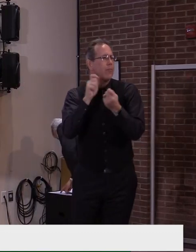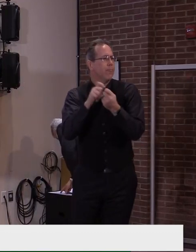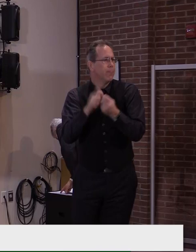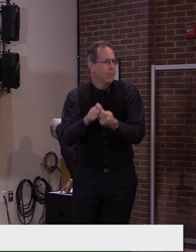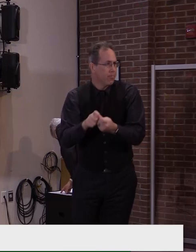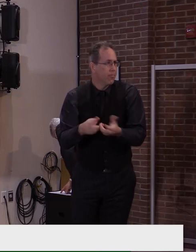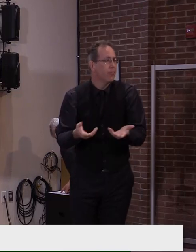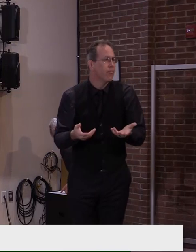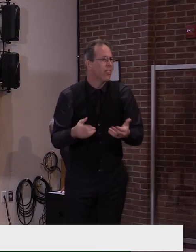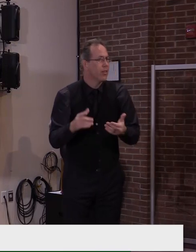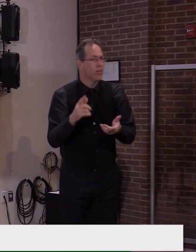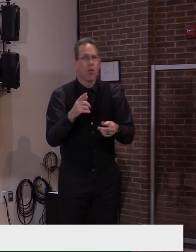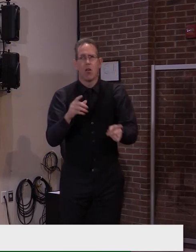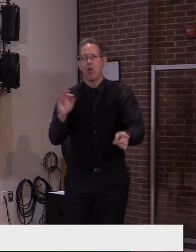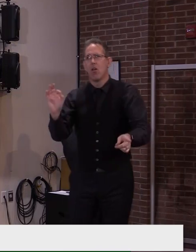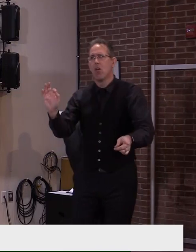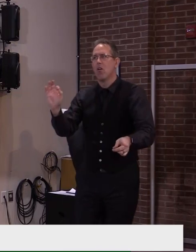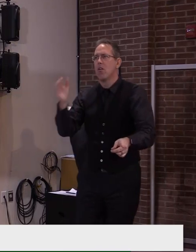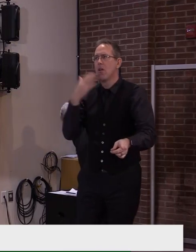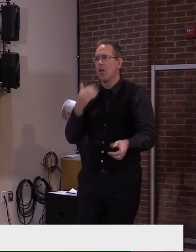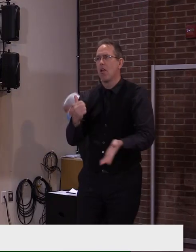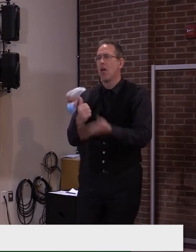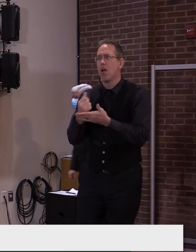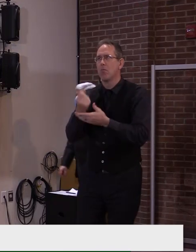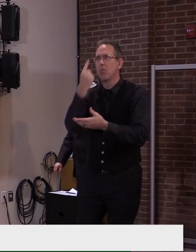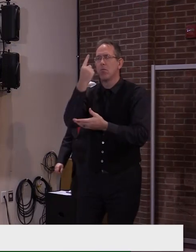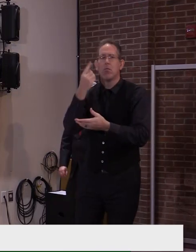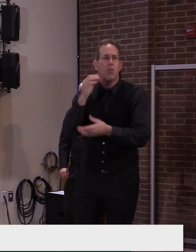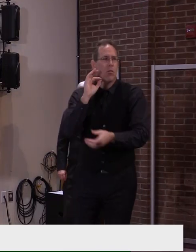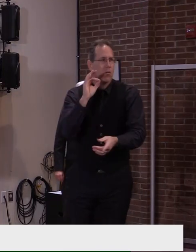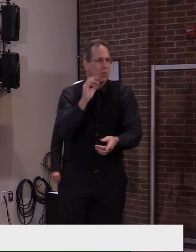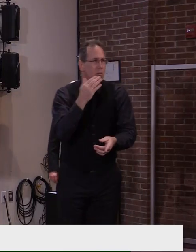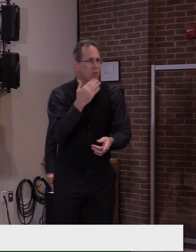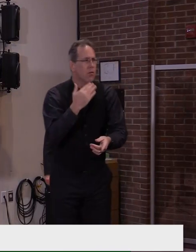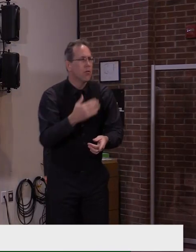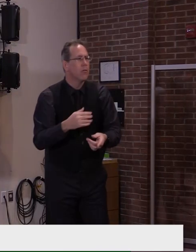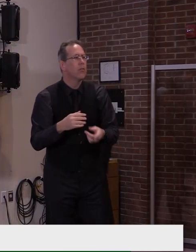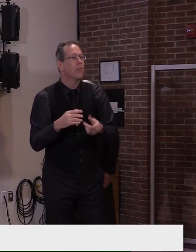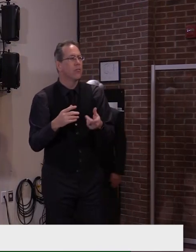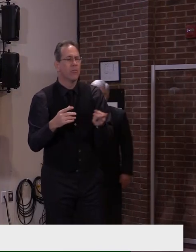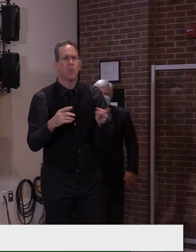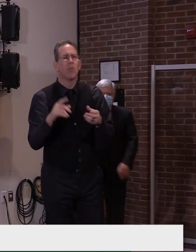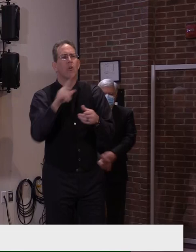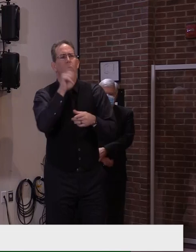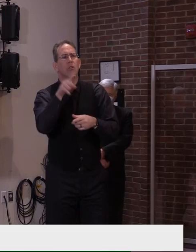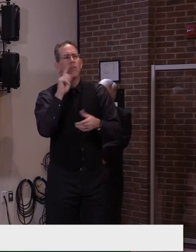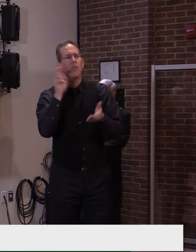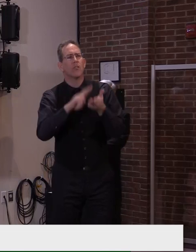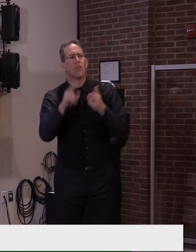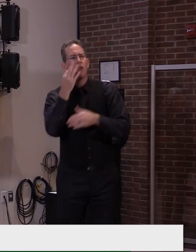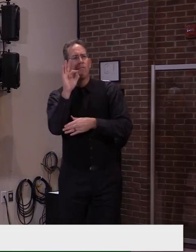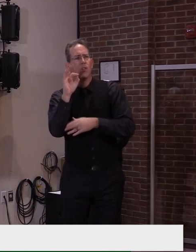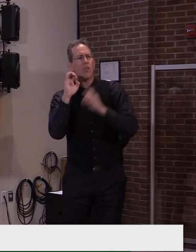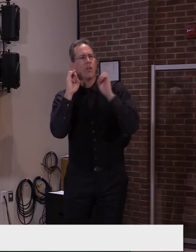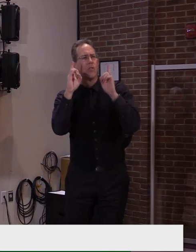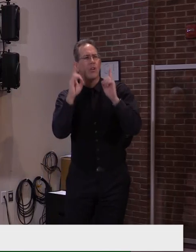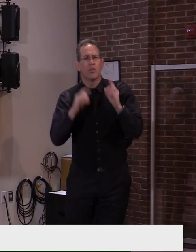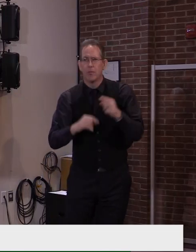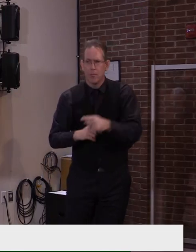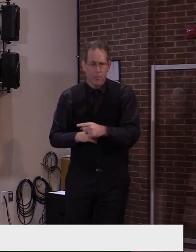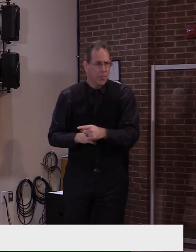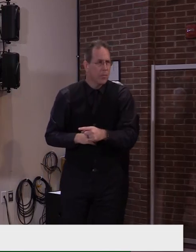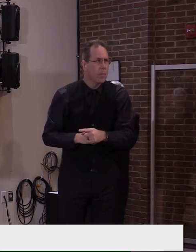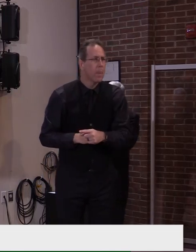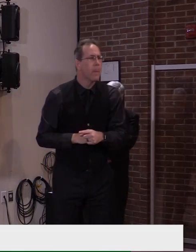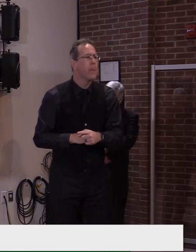got a question for Secretary French on the idea behind the home test now being distributed eventually